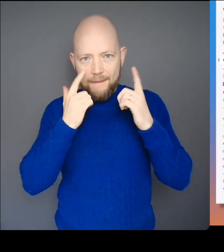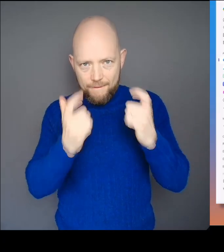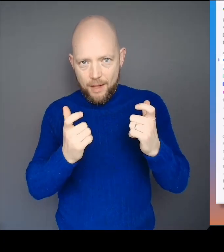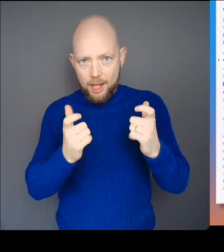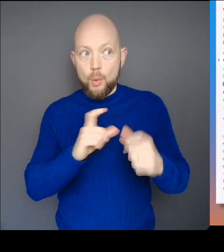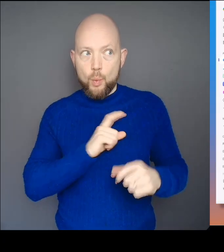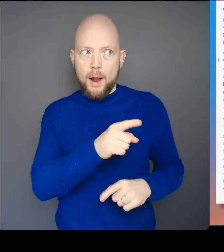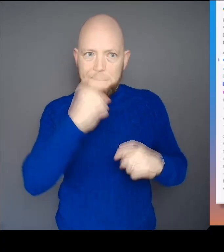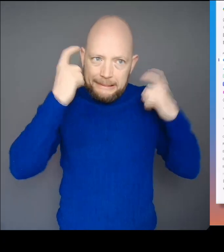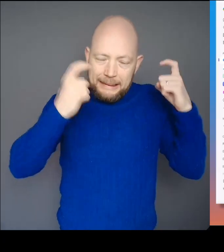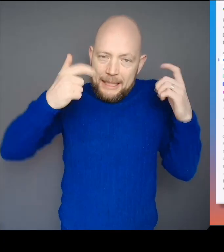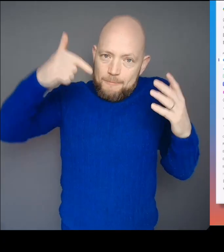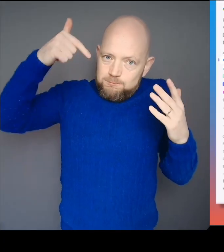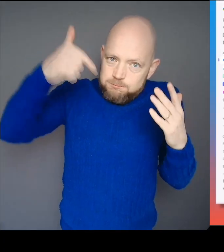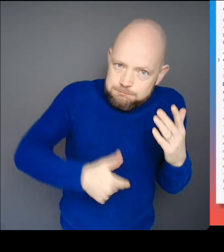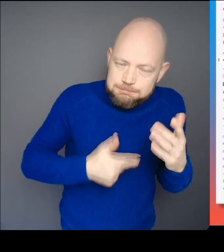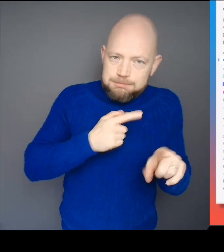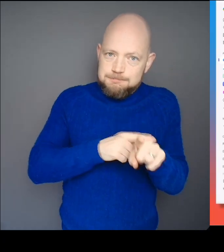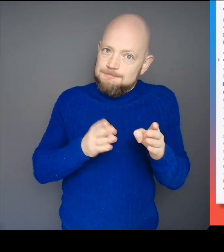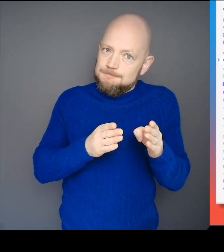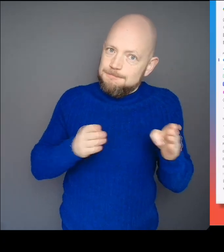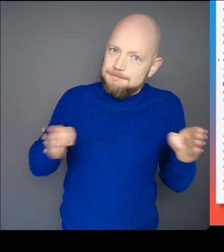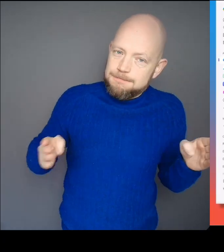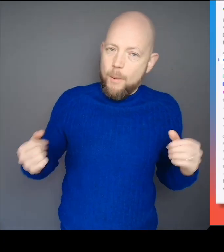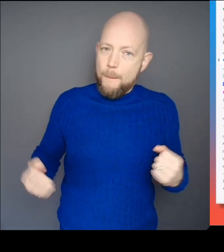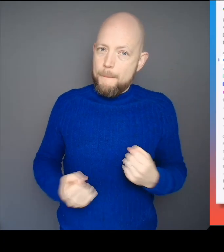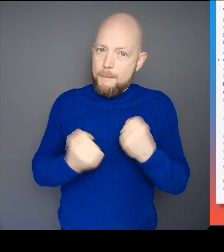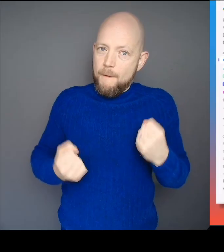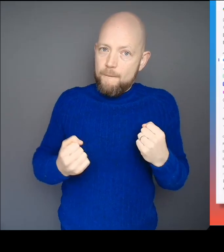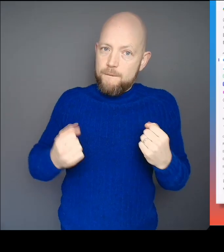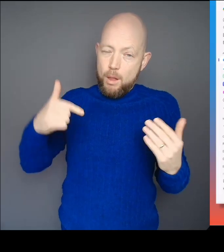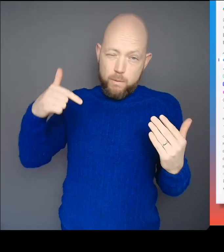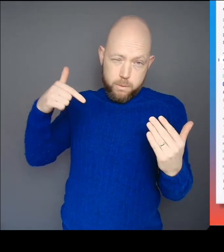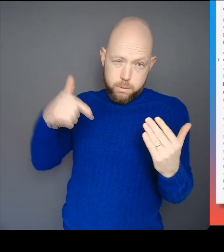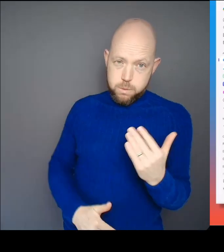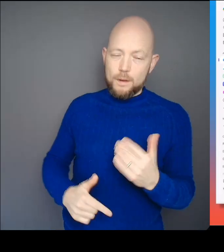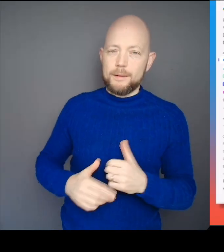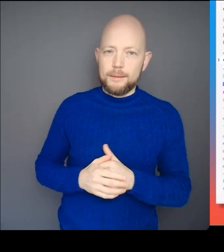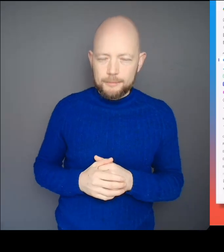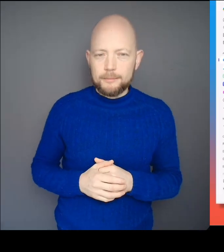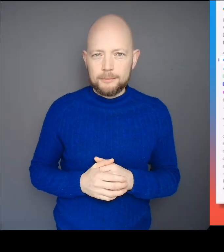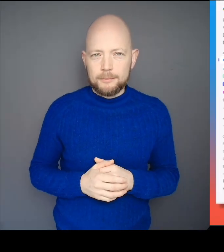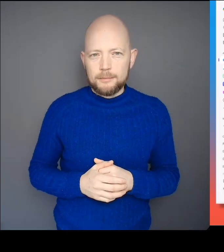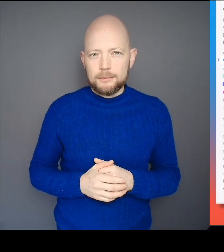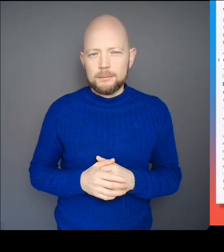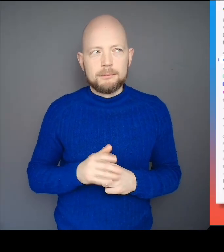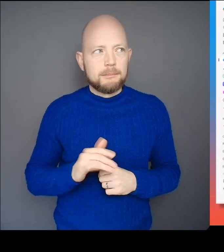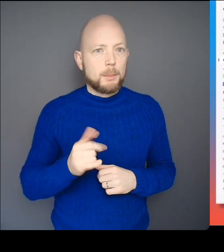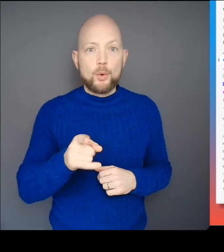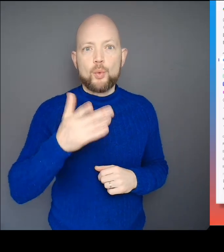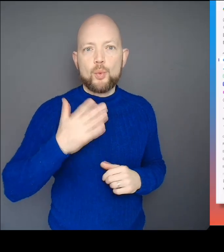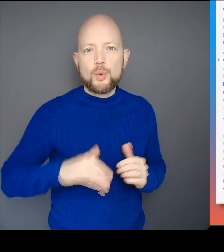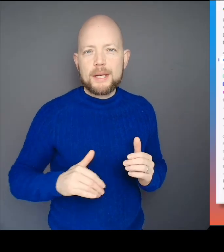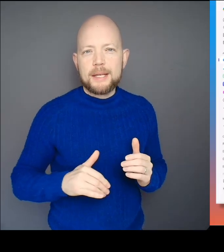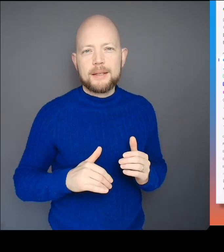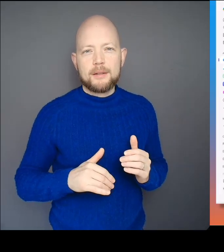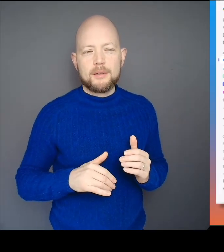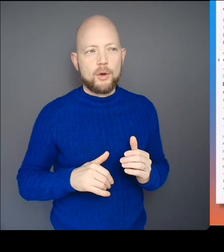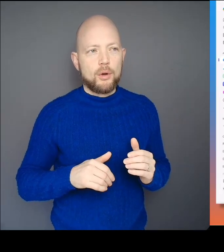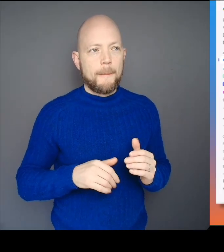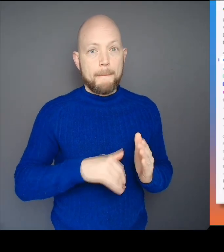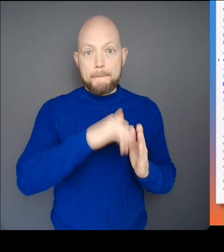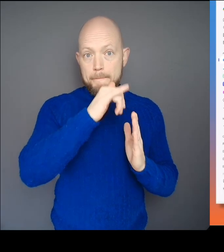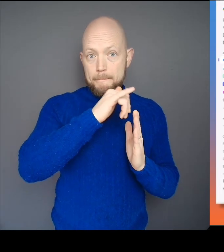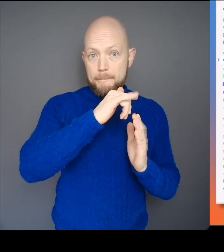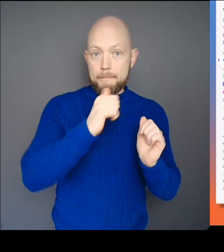it. You don't need to use this for everything. So the researcher agent is something that does deep research on a topic. Imagine you need